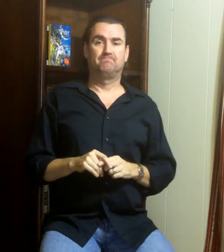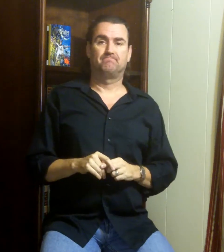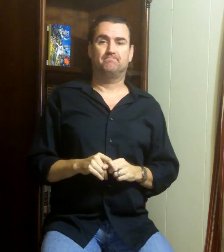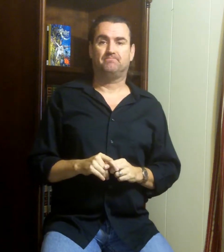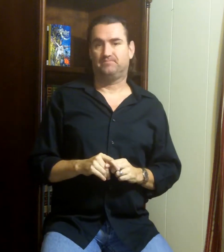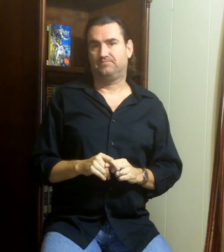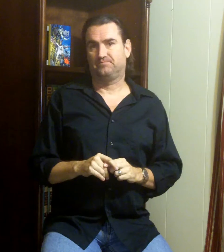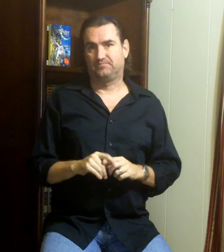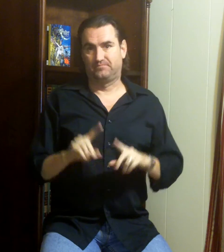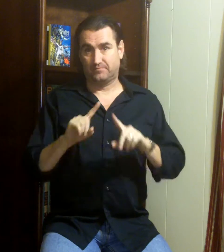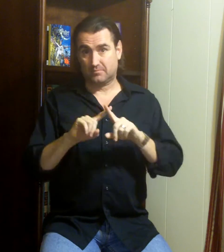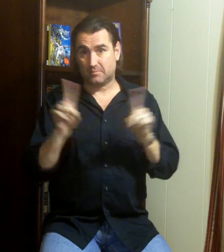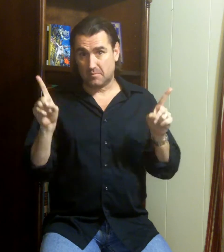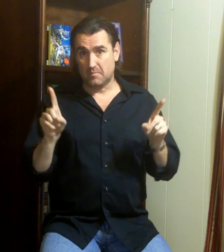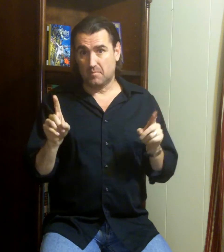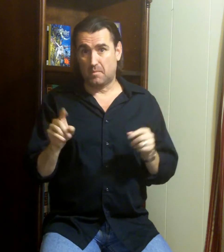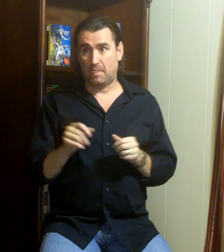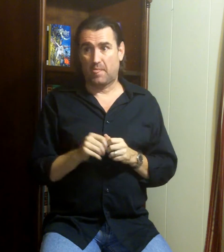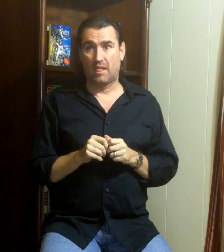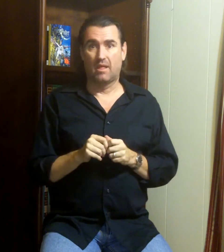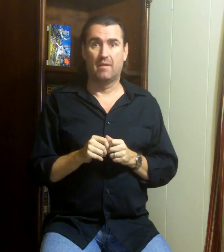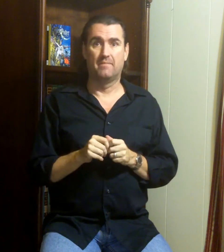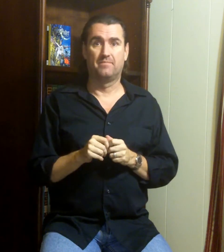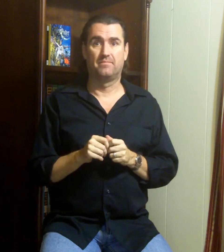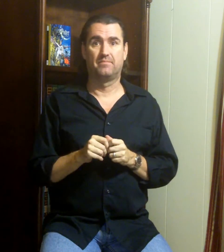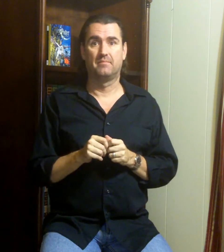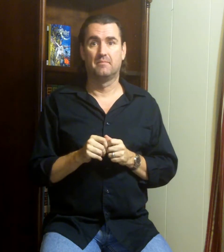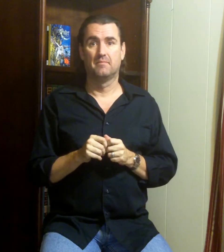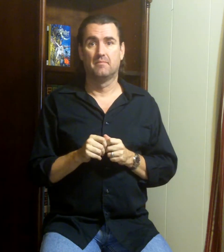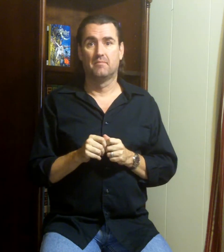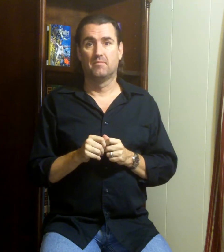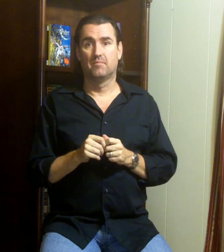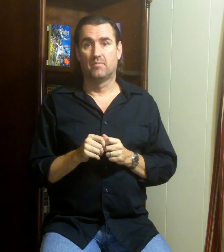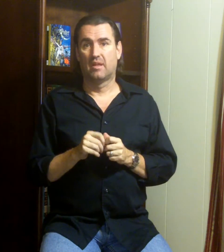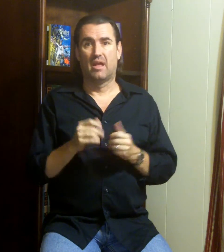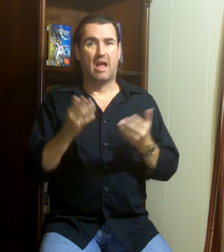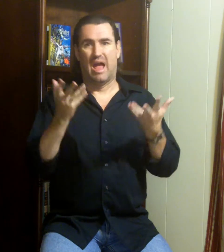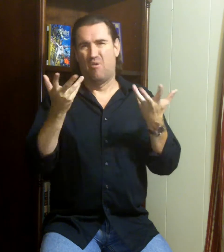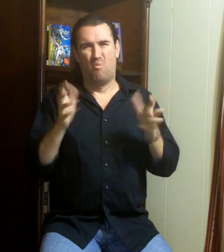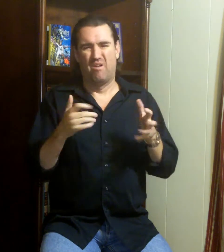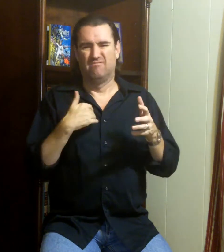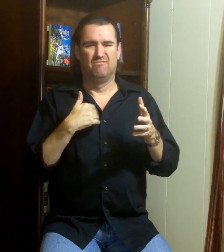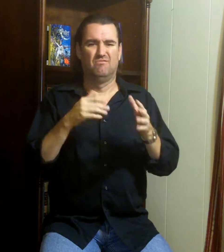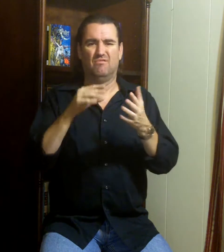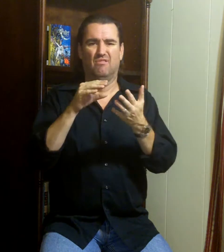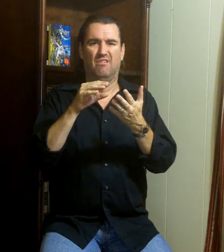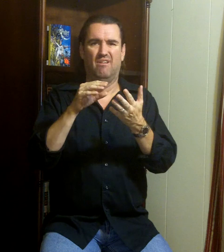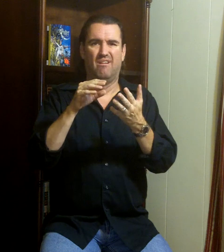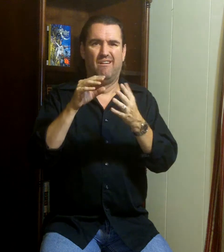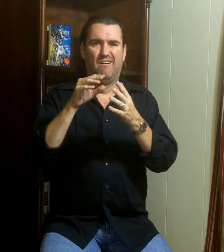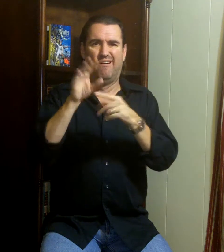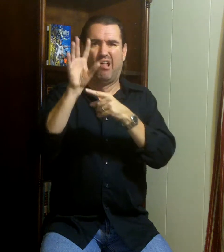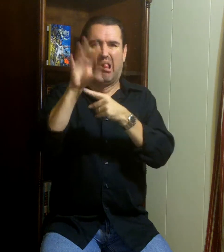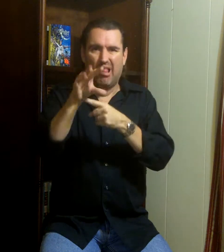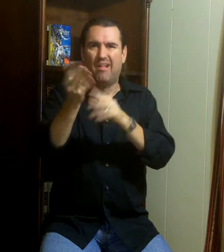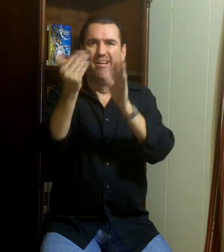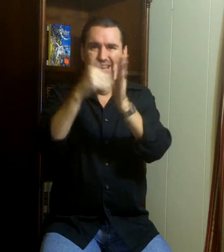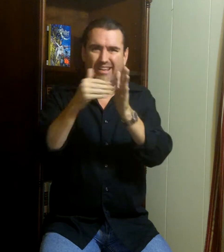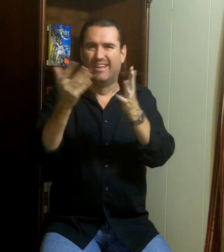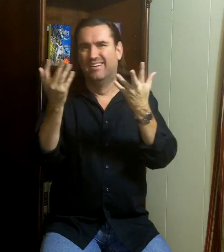but rather than having to re-record a video in the future because of a price change, it's not that terribly expensive out